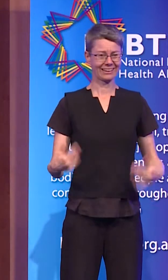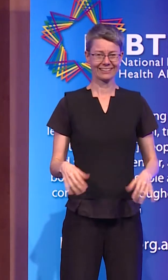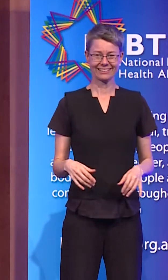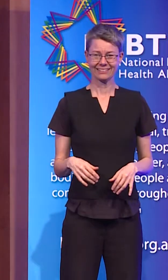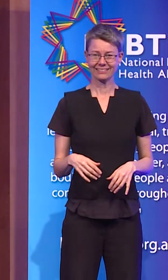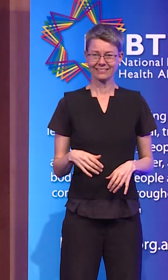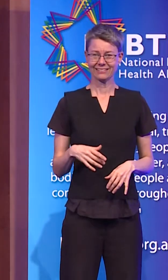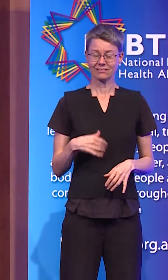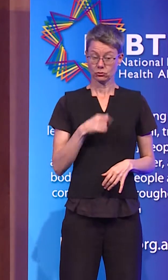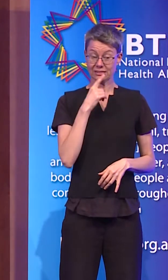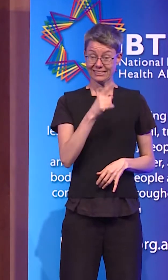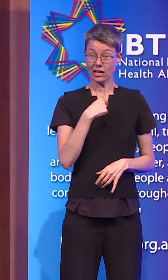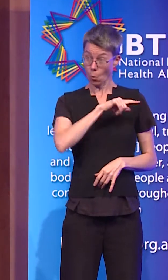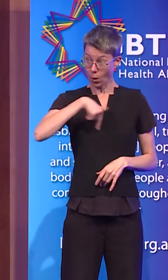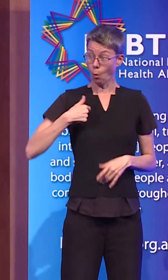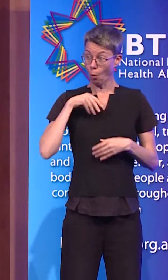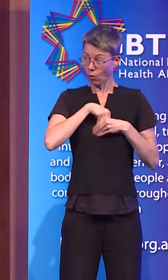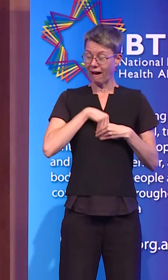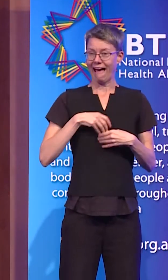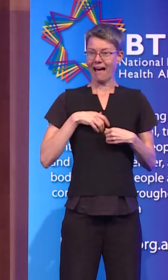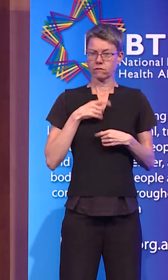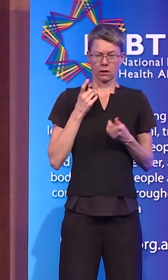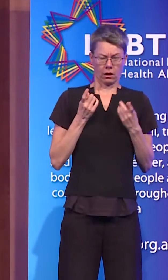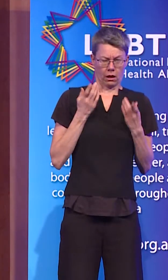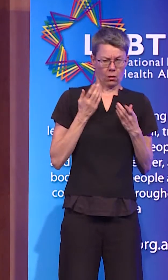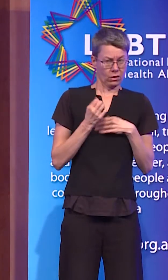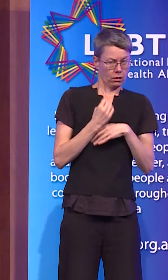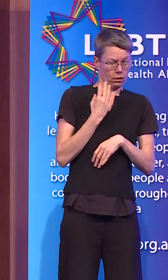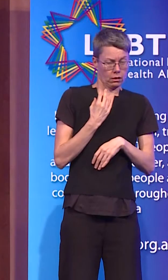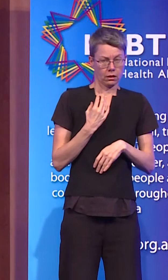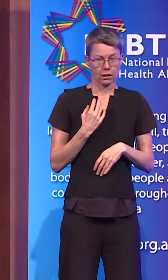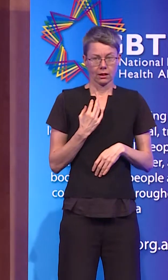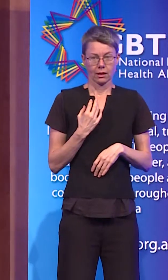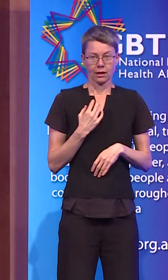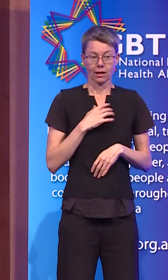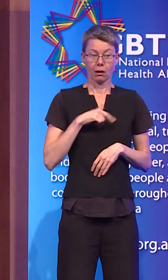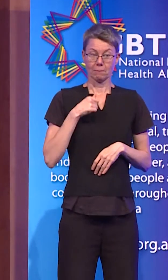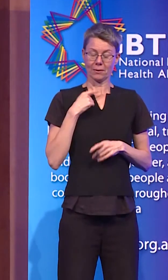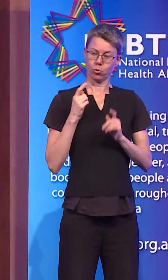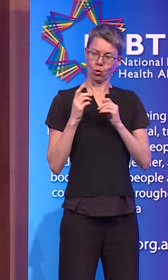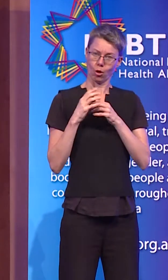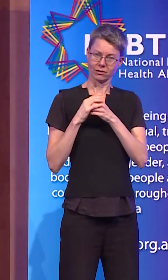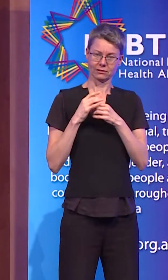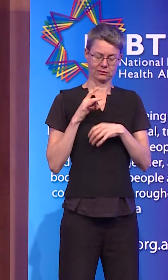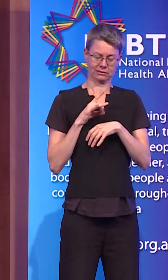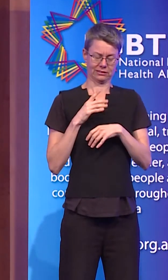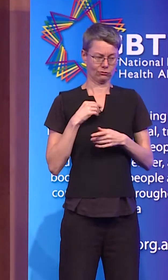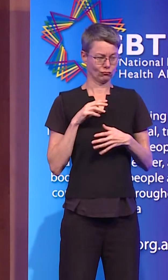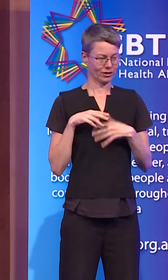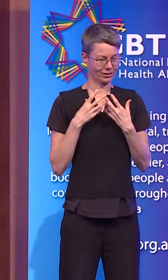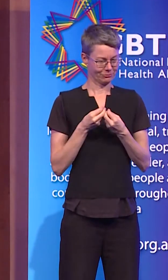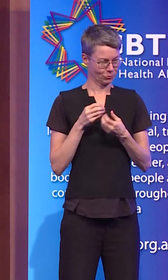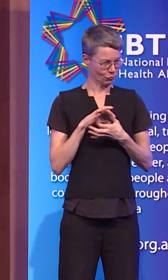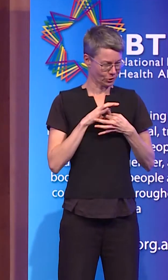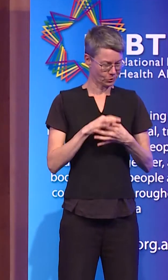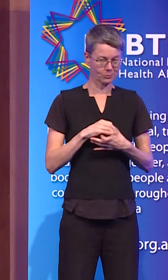fear of rejection that we carry in us? It's incredible. It's particularly when those close to us disapprove of our relationships, and this is where I